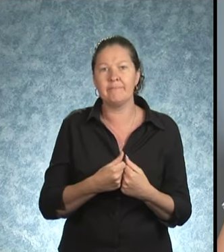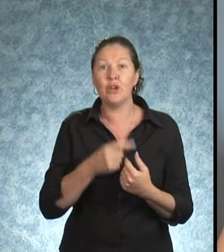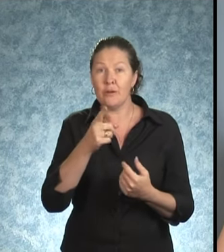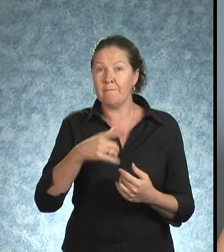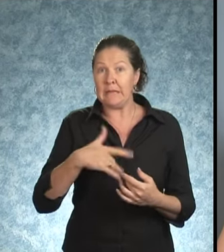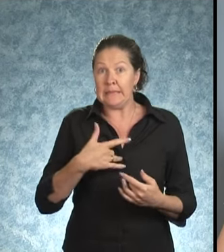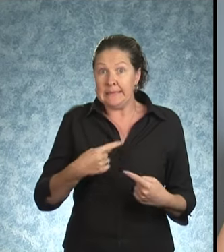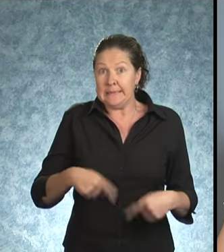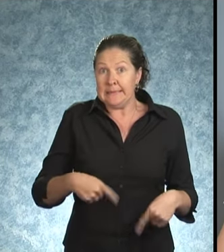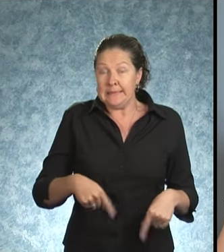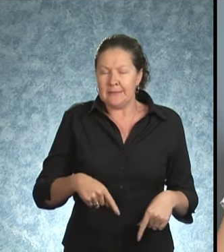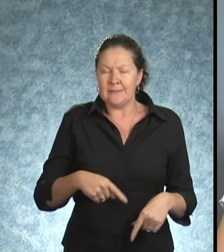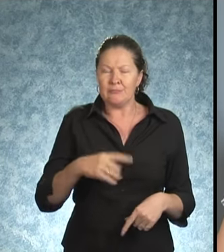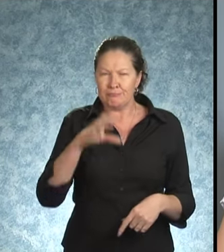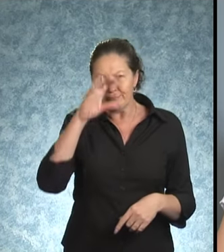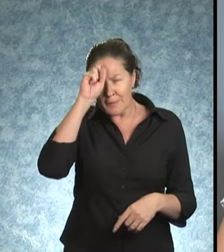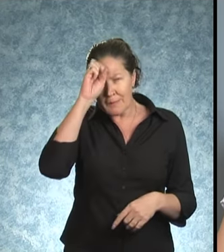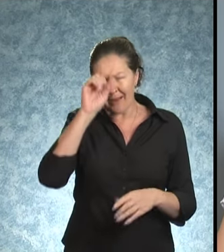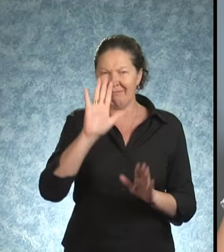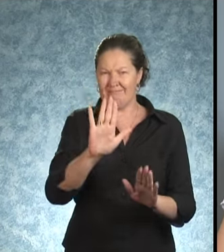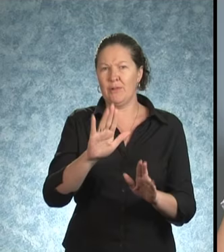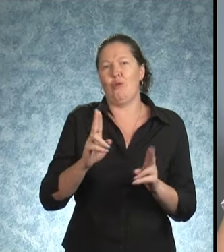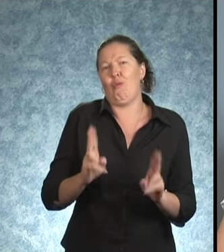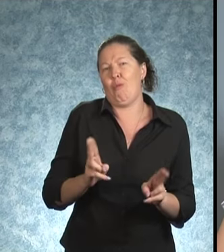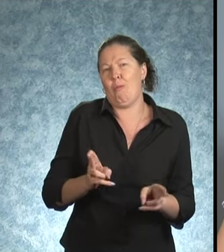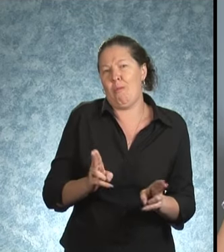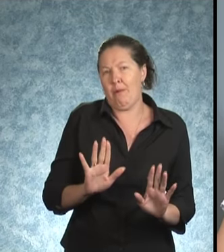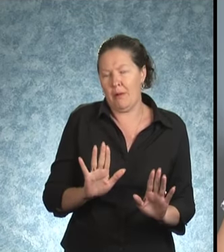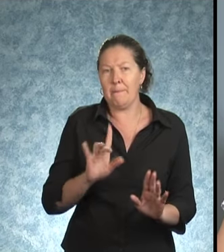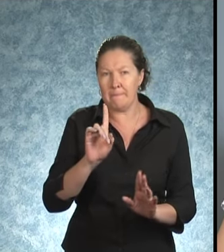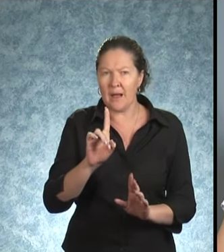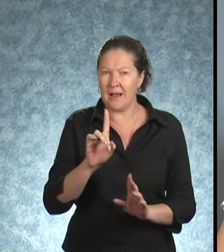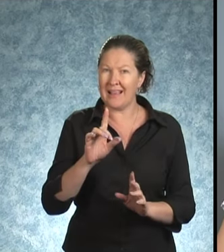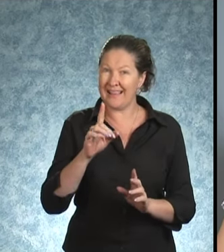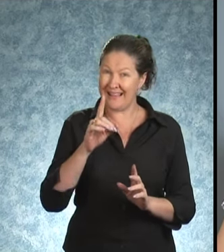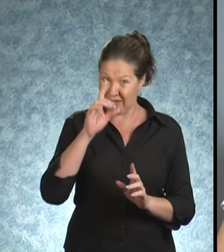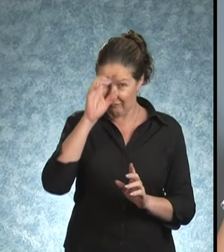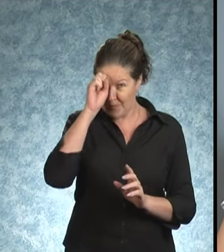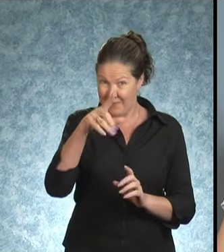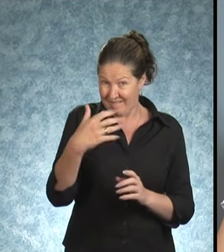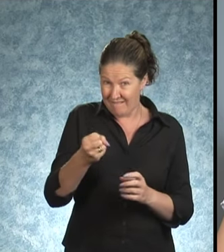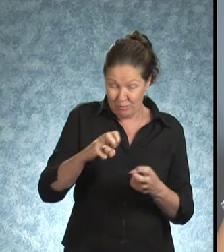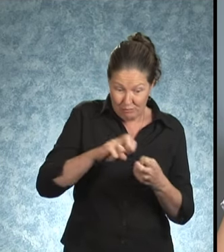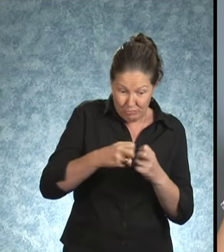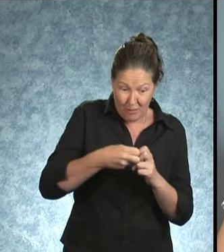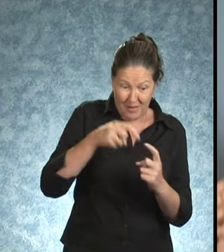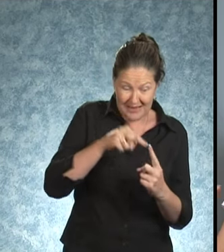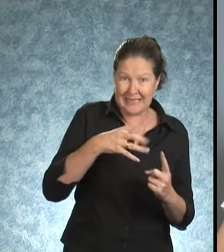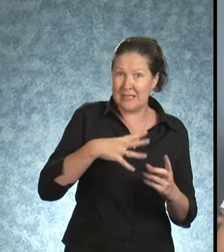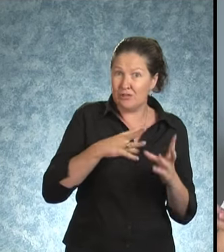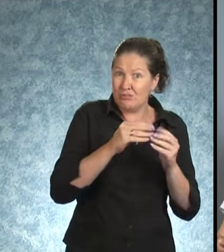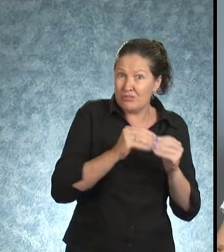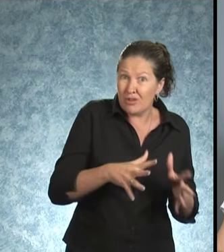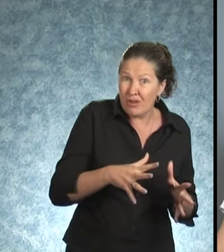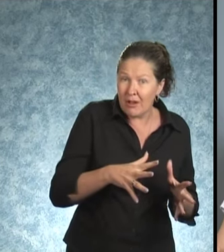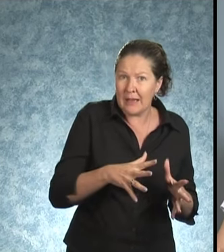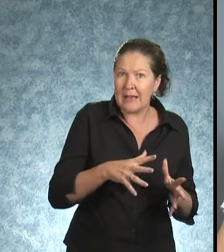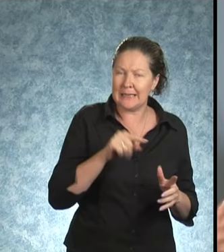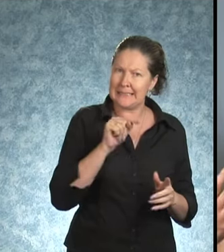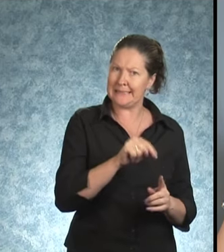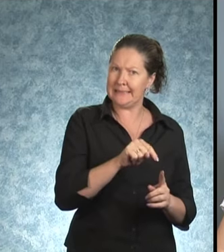anxious, just be aware that it is completely normal, but you've got to remember that if you've got a problem and you want that resolved, then that's the